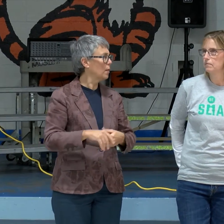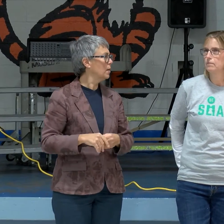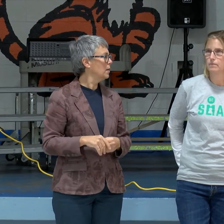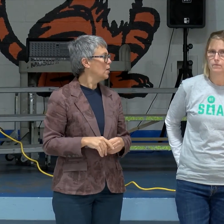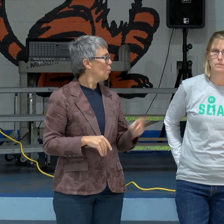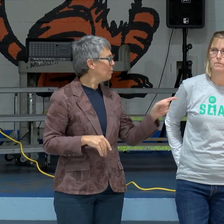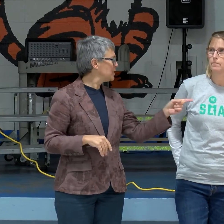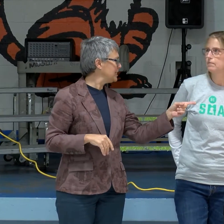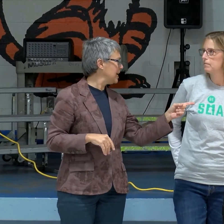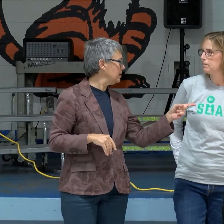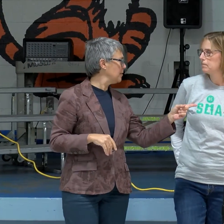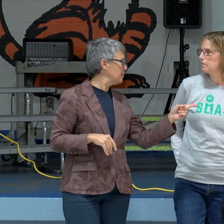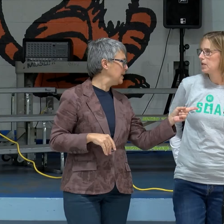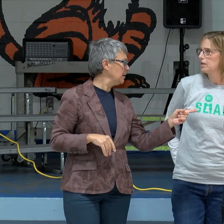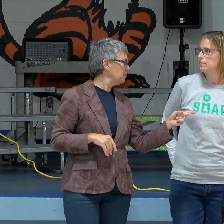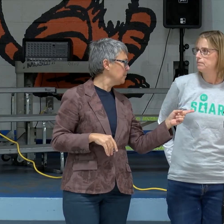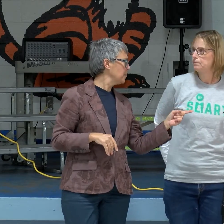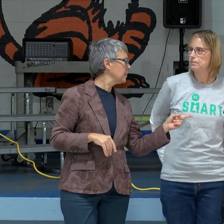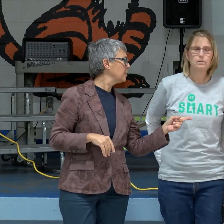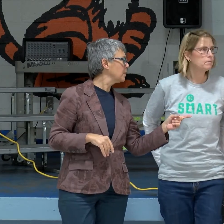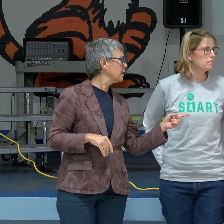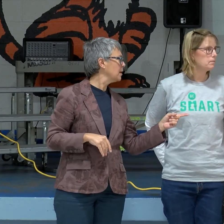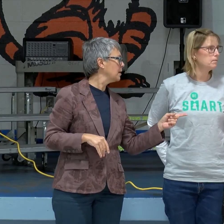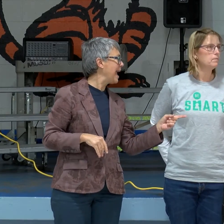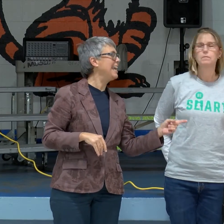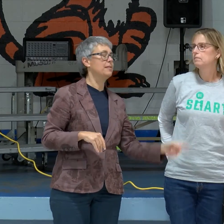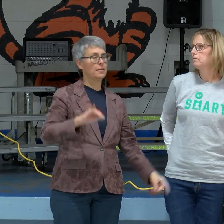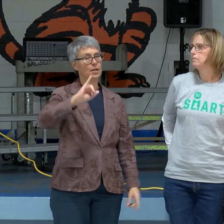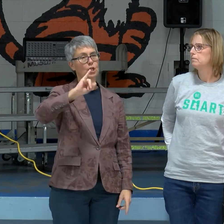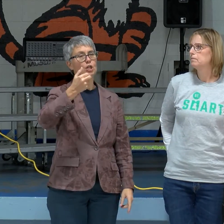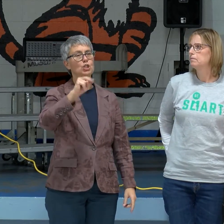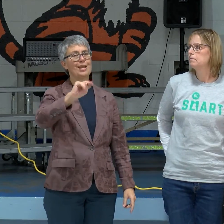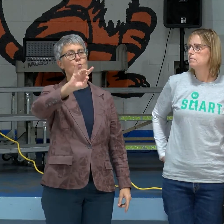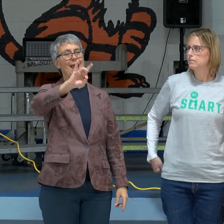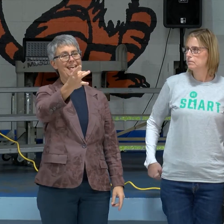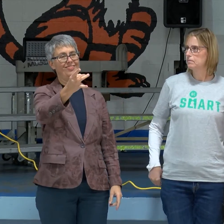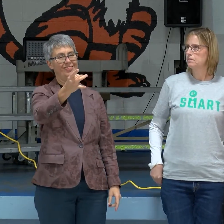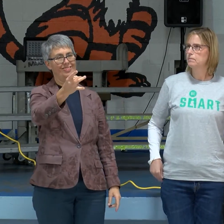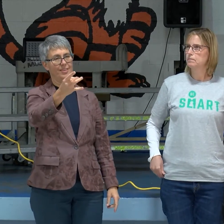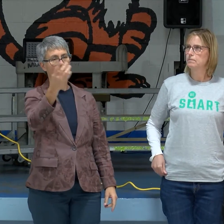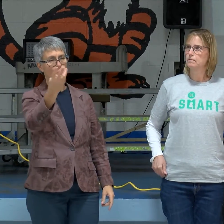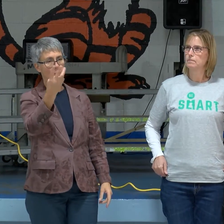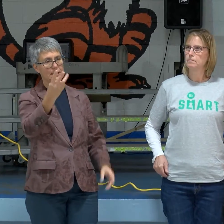Any questions? What was the date of the meeting? January 8th.